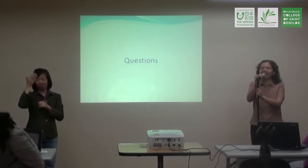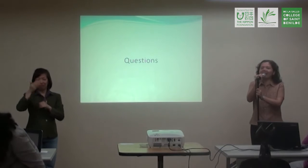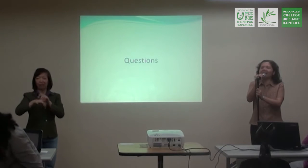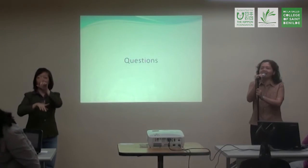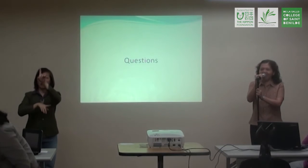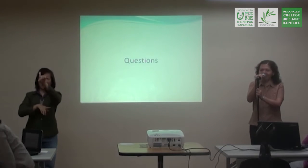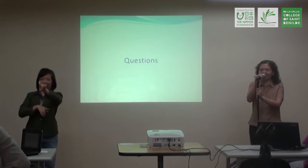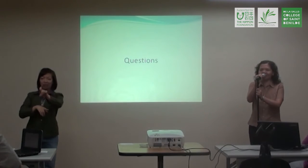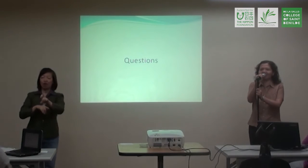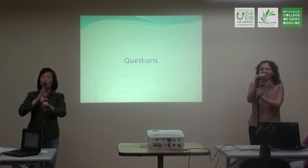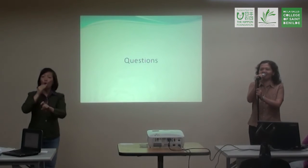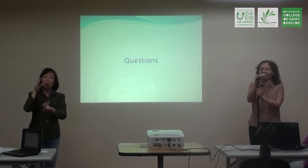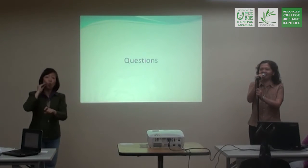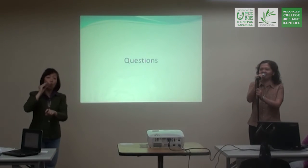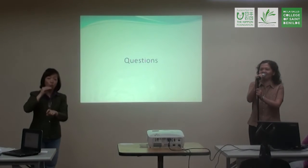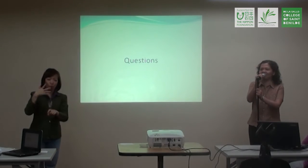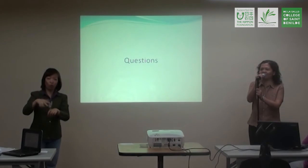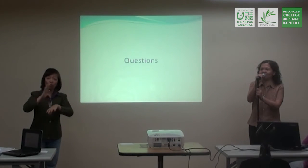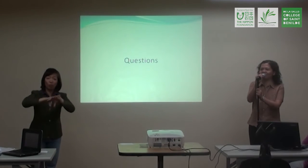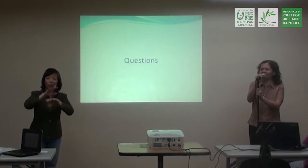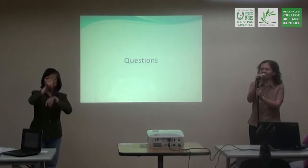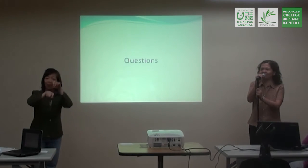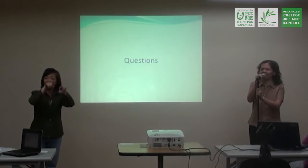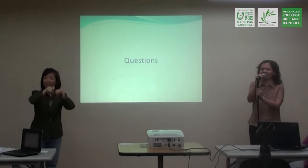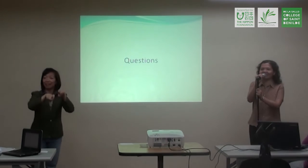here has taken a test?